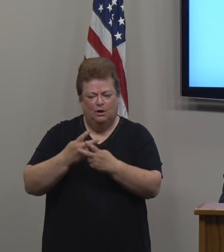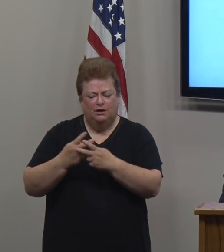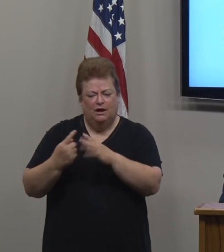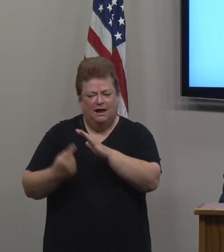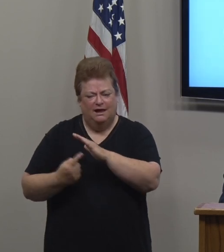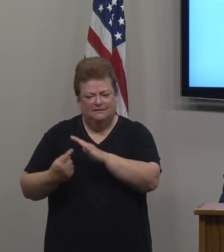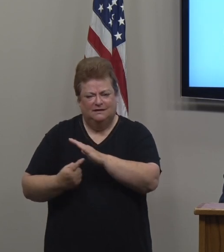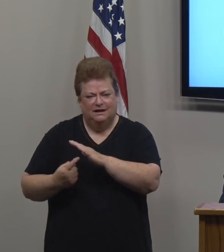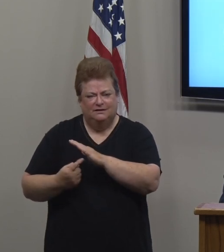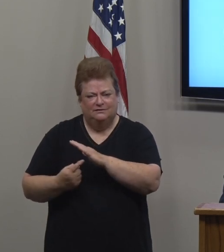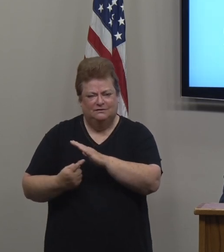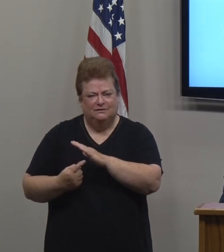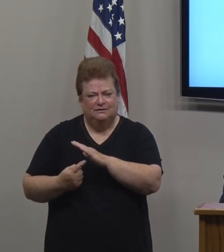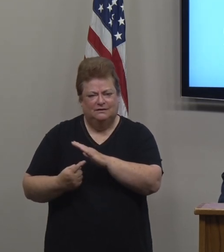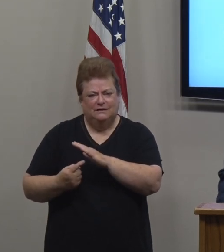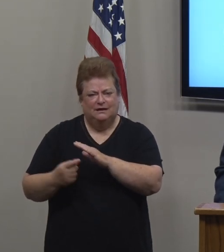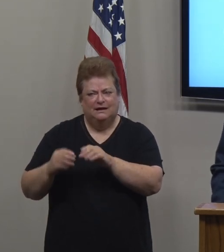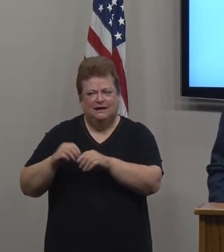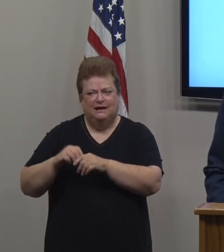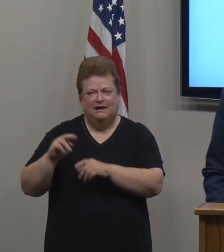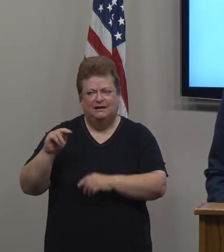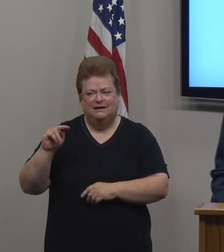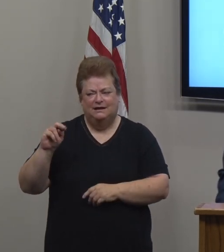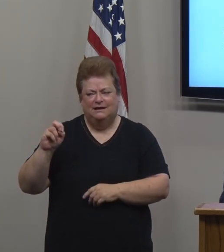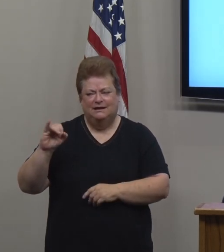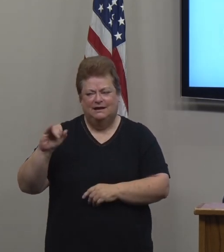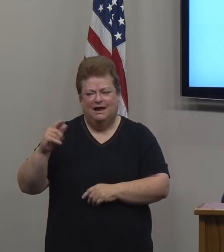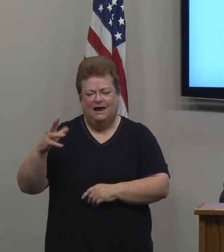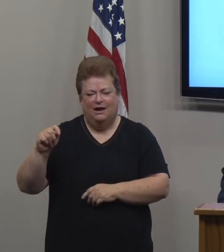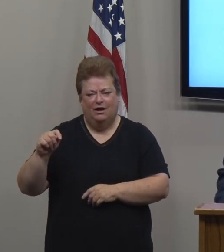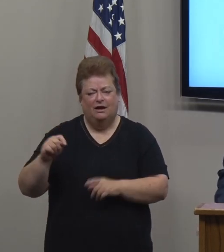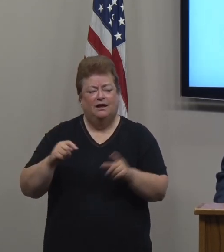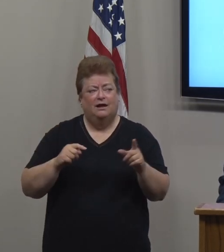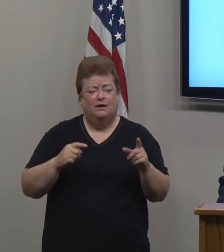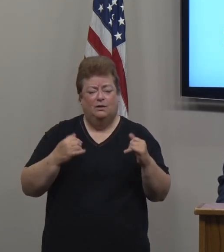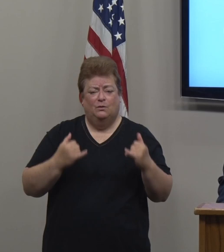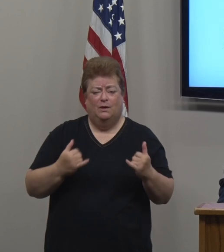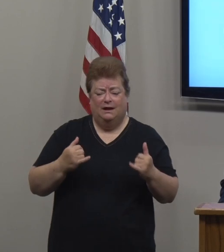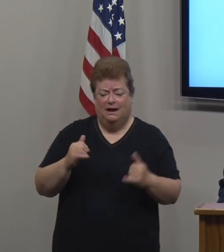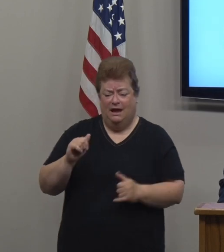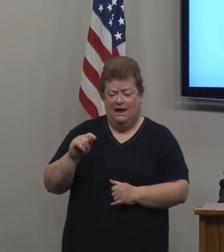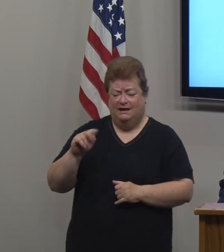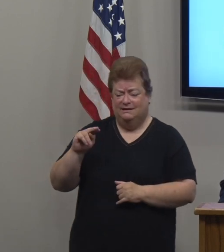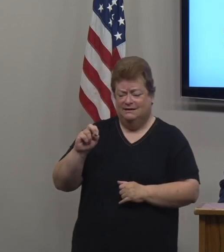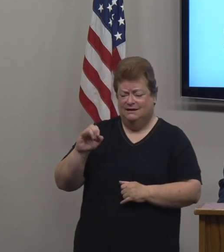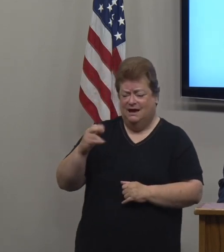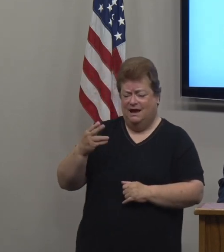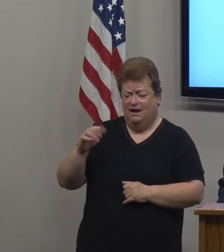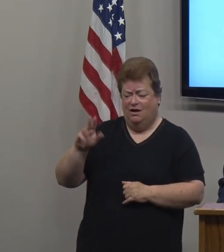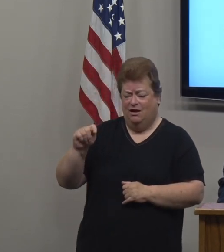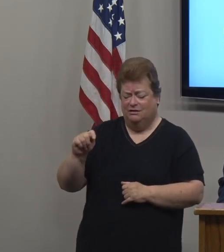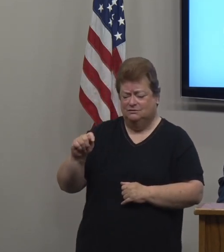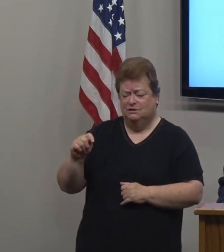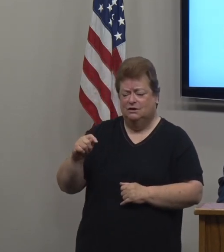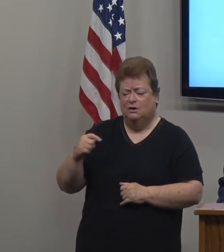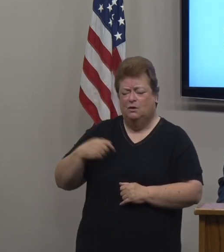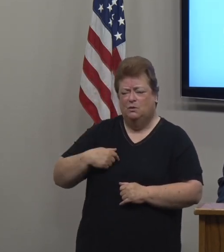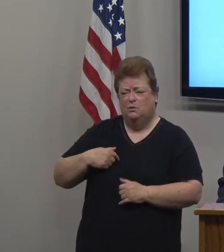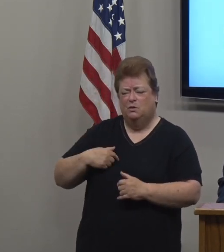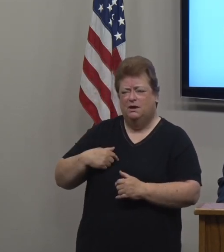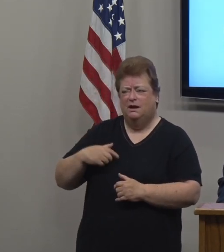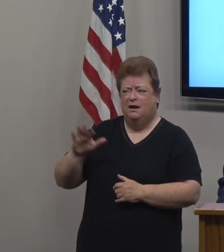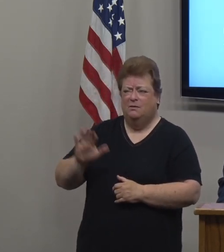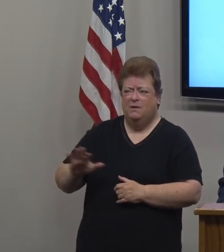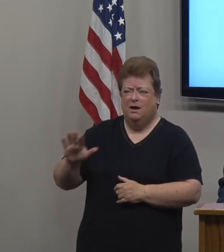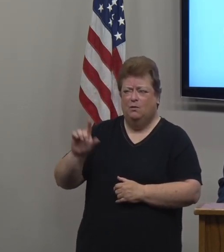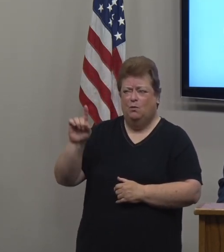areas in Neihardt Residence Center? Our capacity at Neihardt, we are roughly a